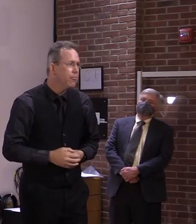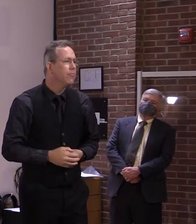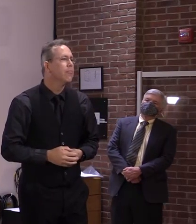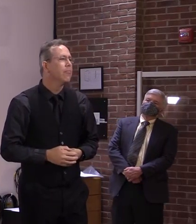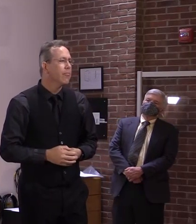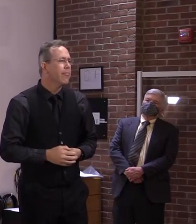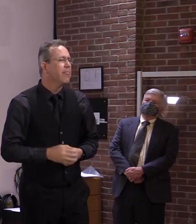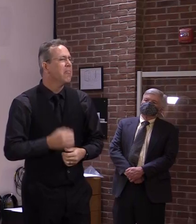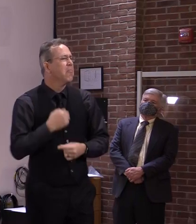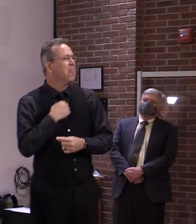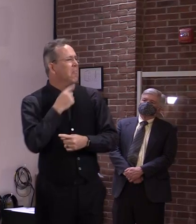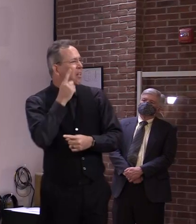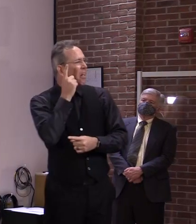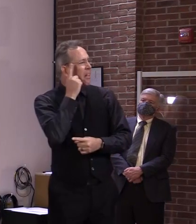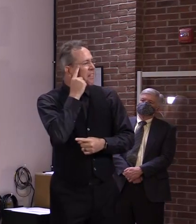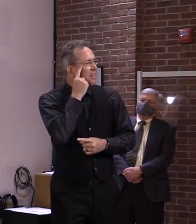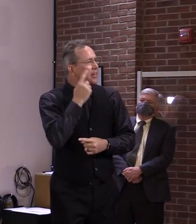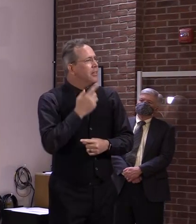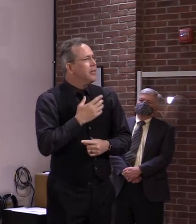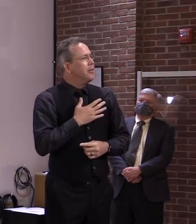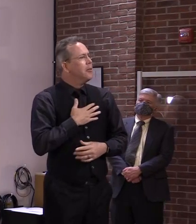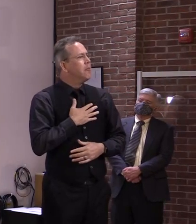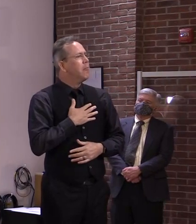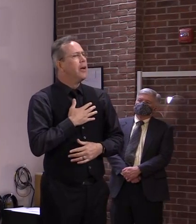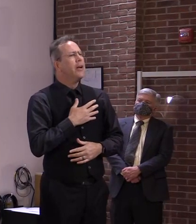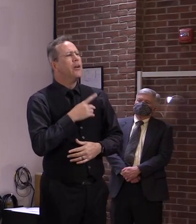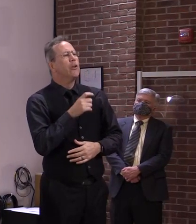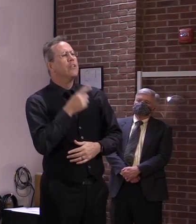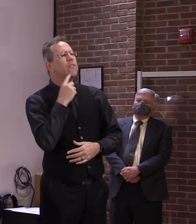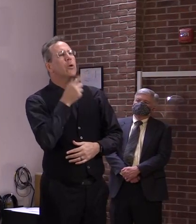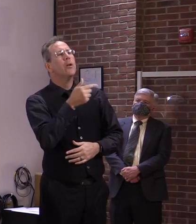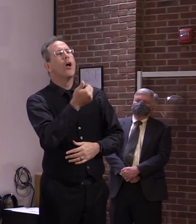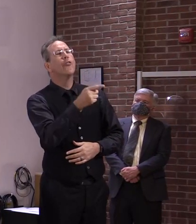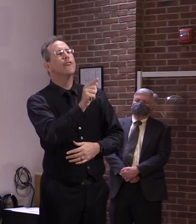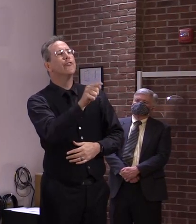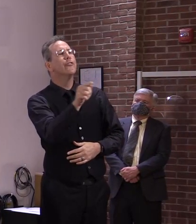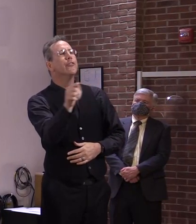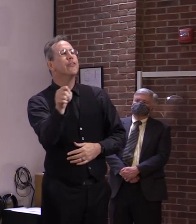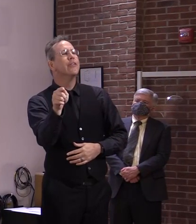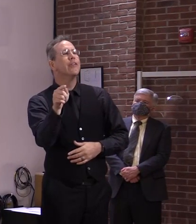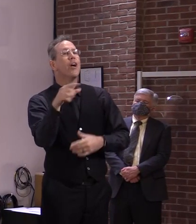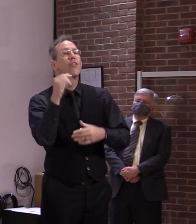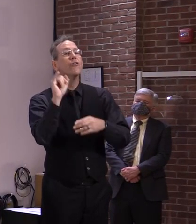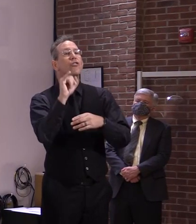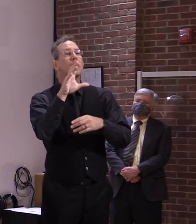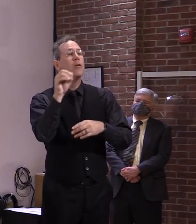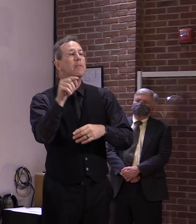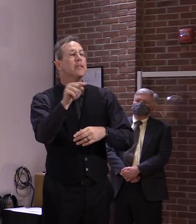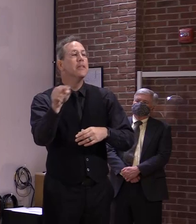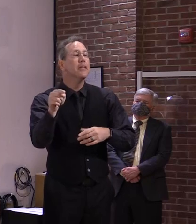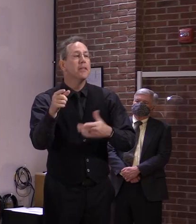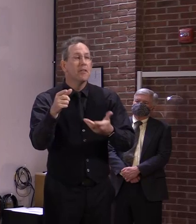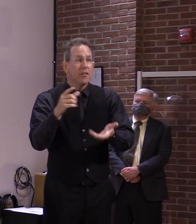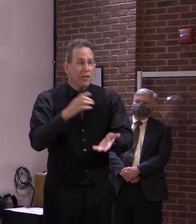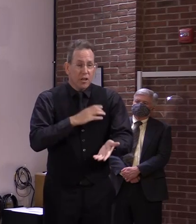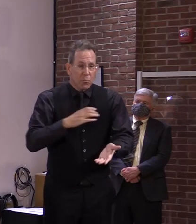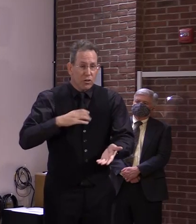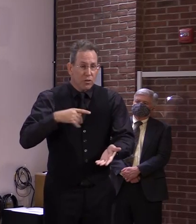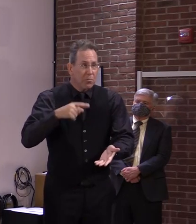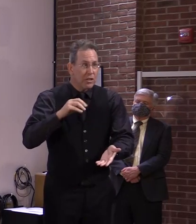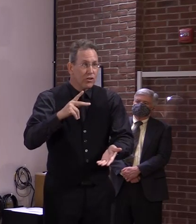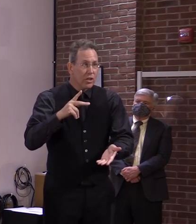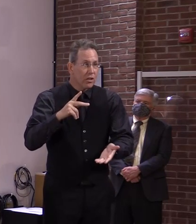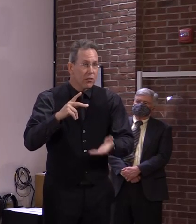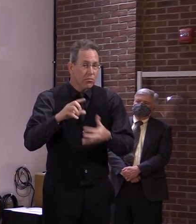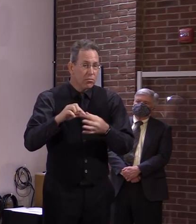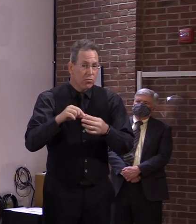maybe for others that are in the industry, or even Commissioner Pichek might be able to answer some of that as well.